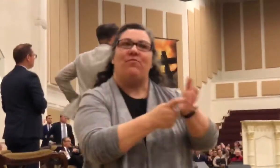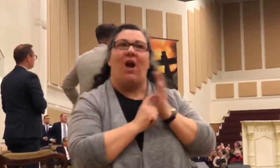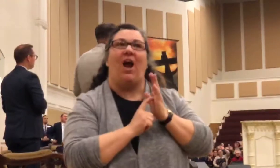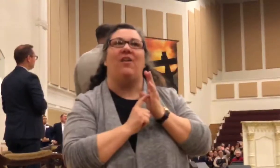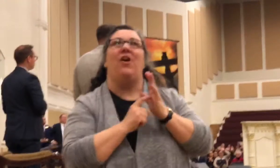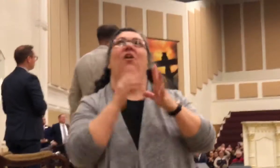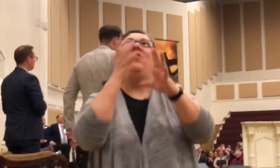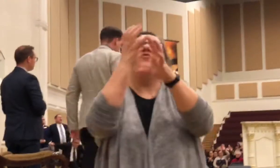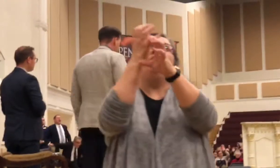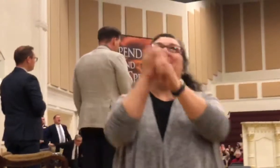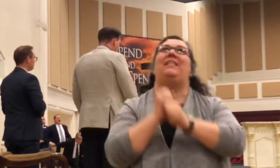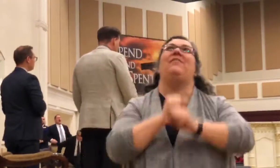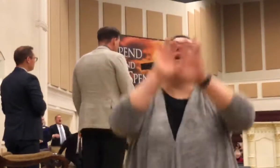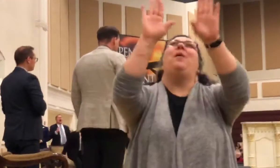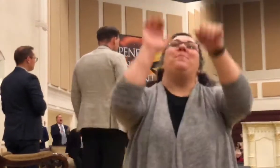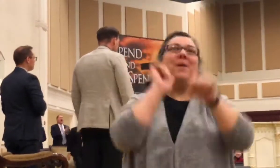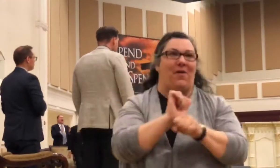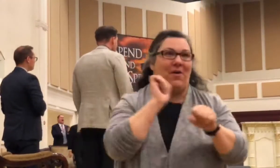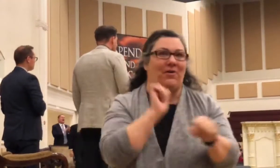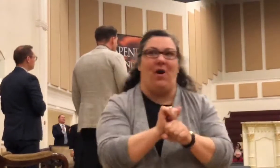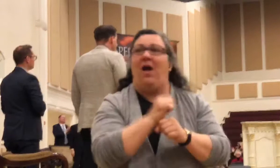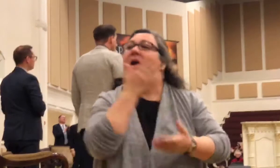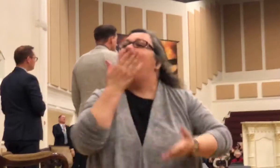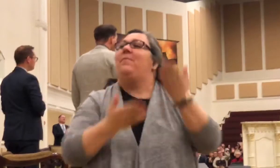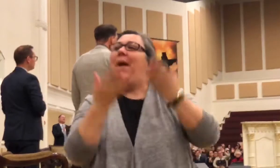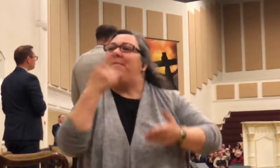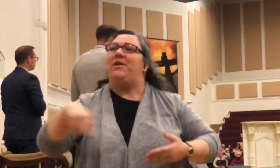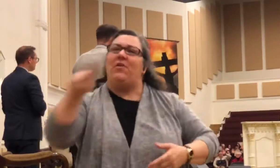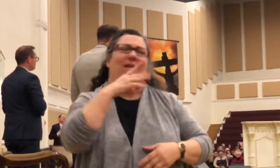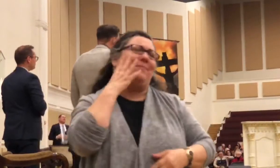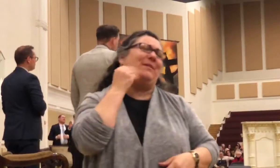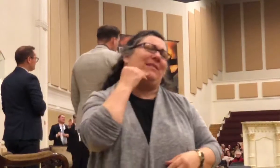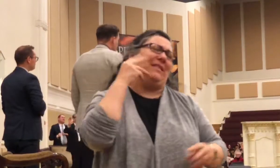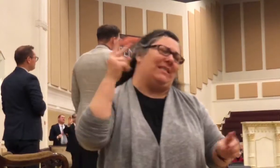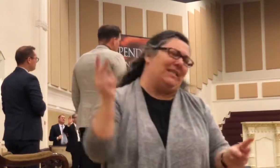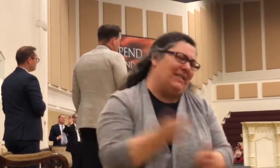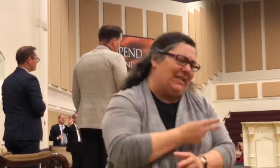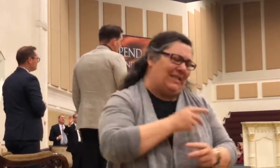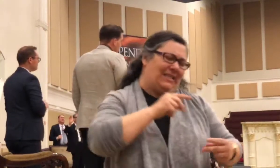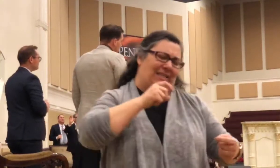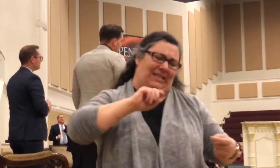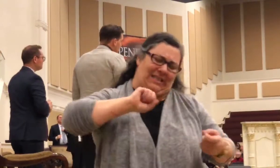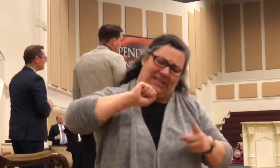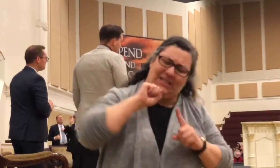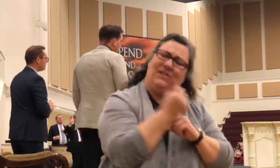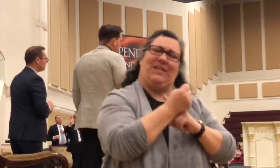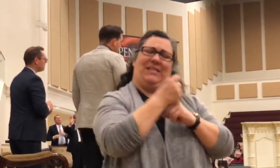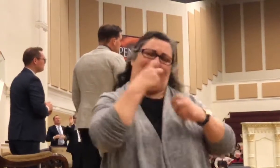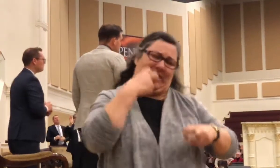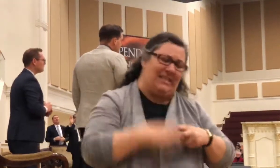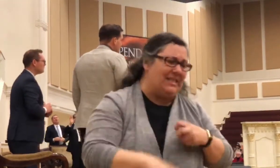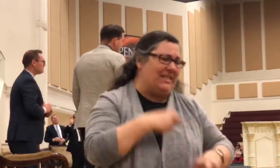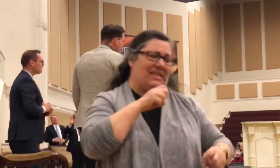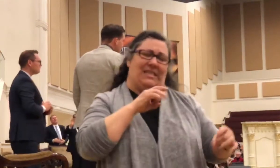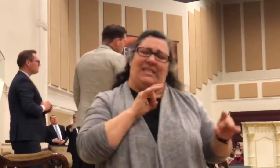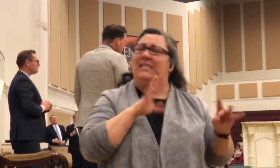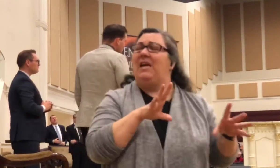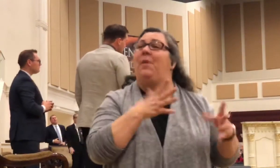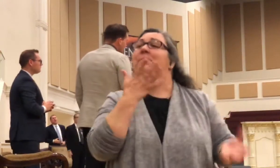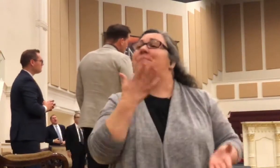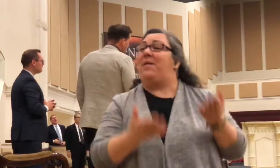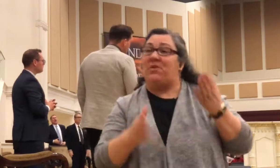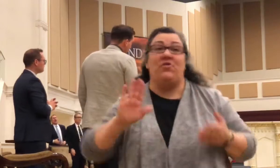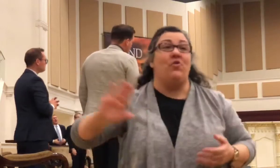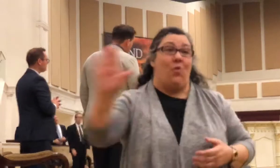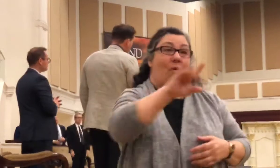to receive a miracle. You might be going through the worst problem of your entire life. You might have a need here